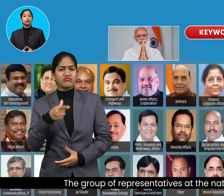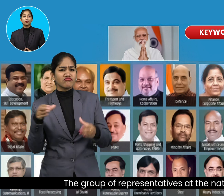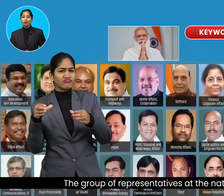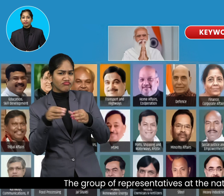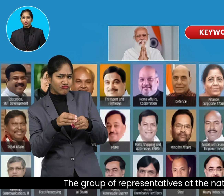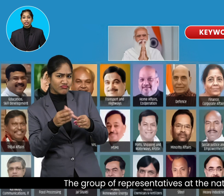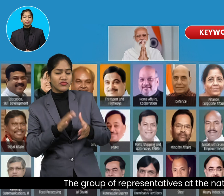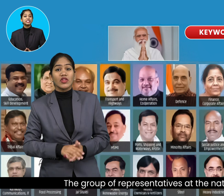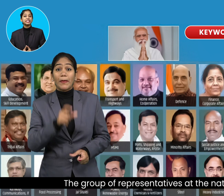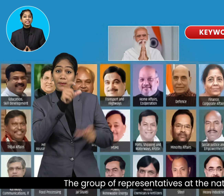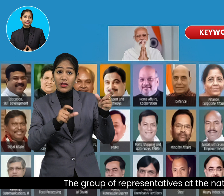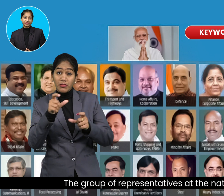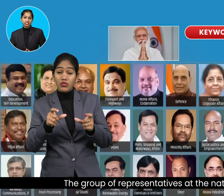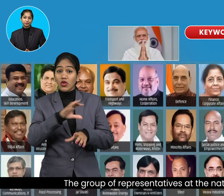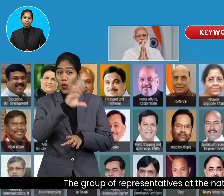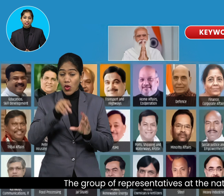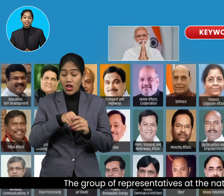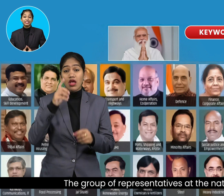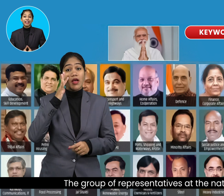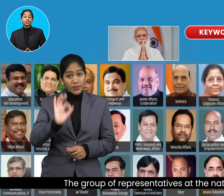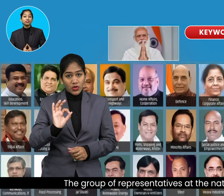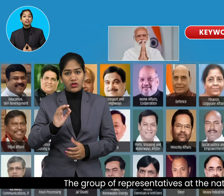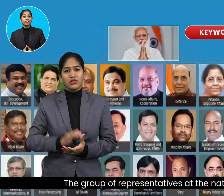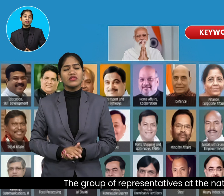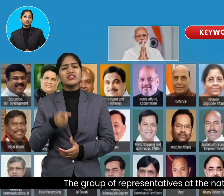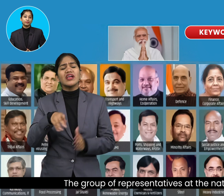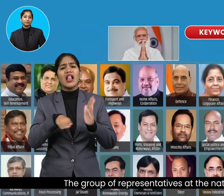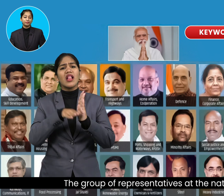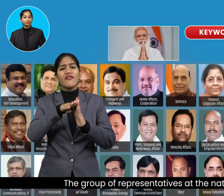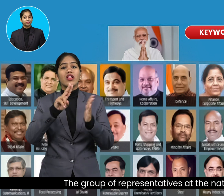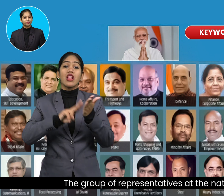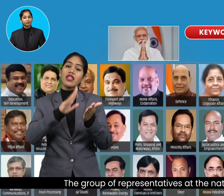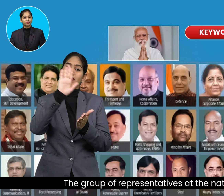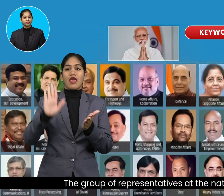The group of representatives at the national level